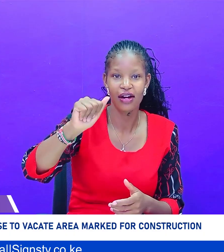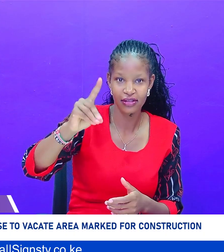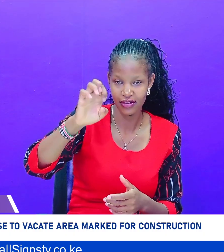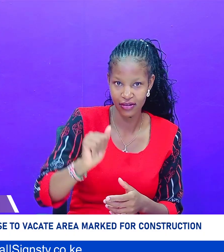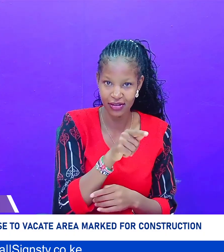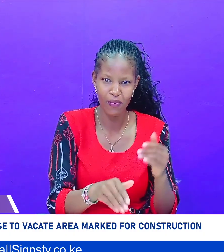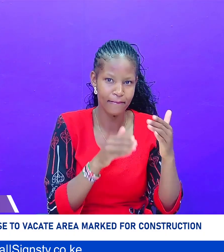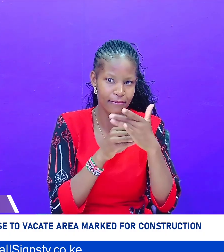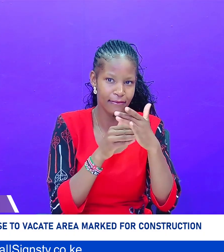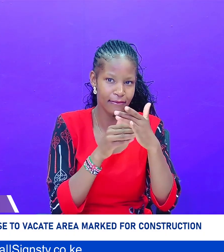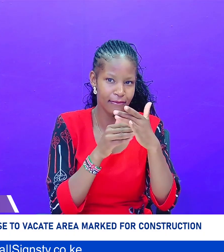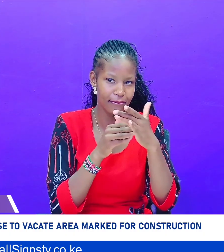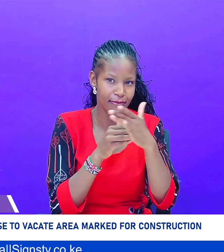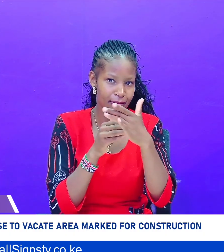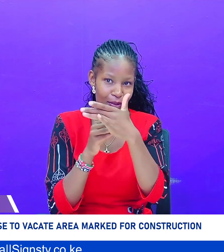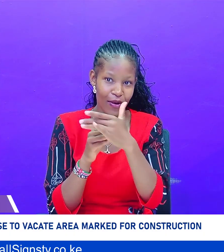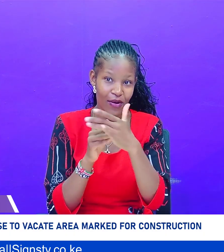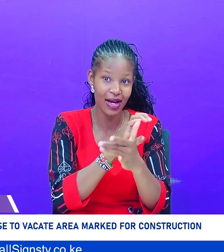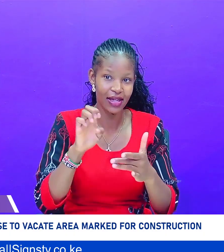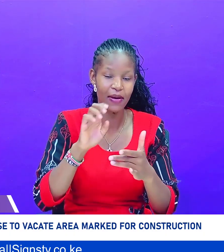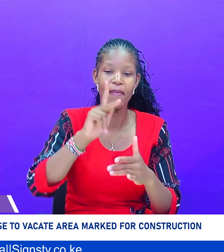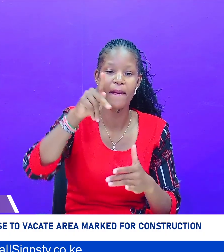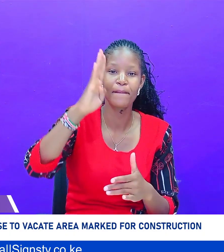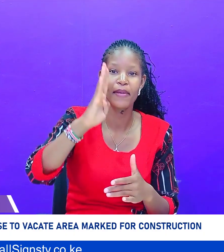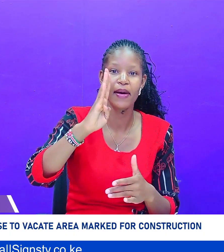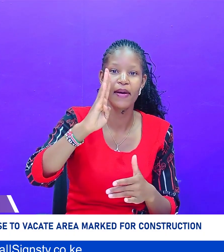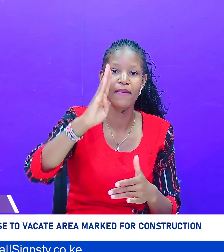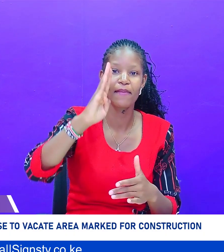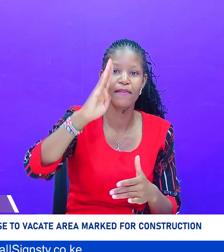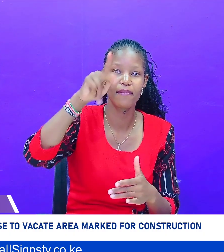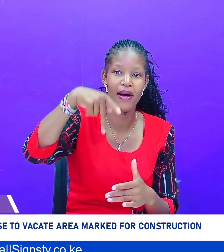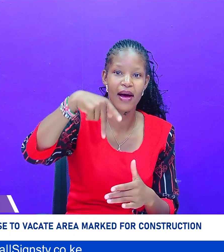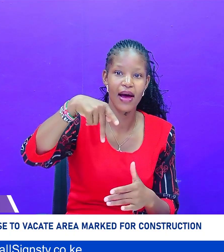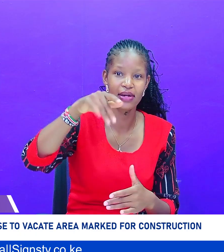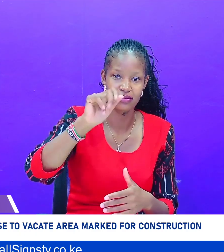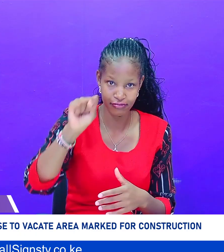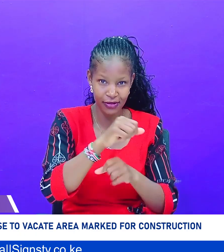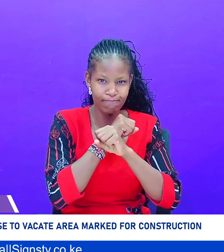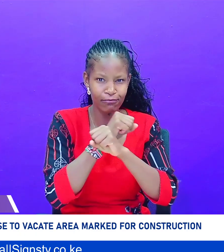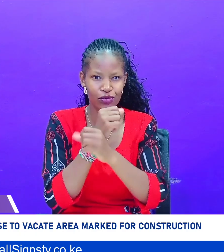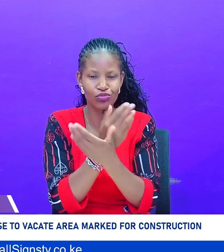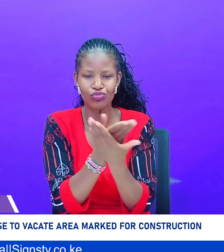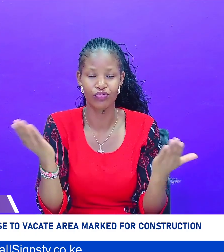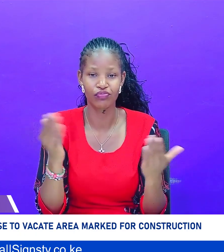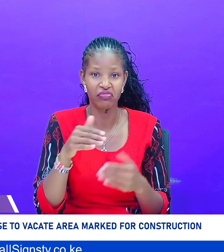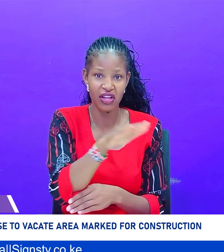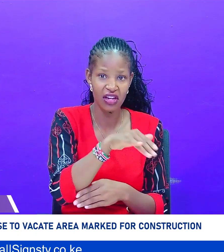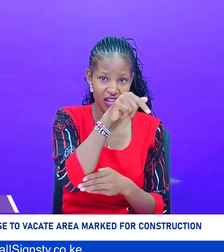The traders blocked the eastern bypass, protesting their relocation until a new market is built.